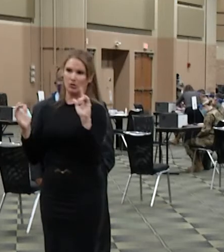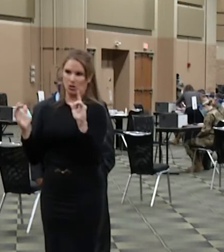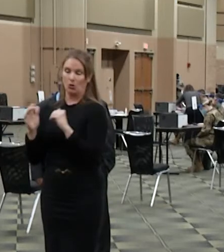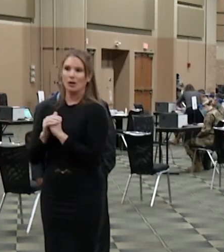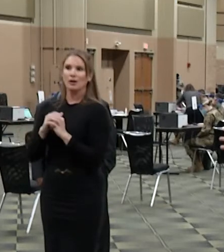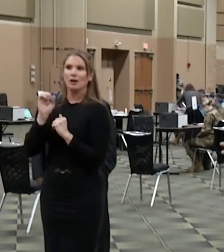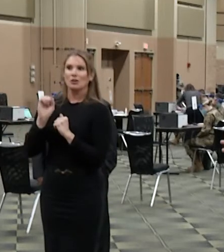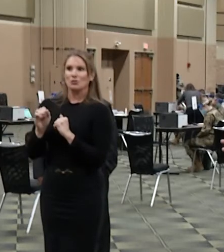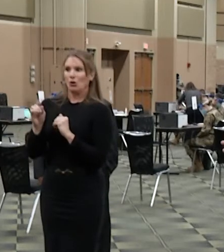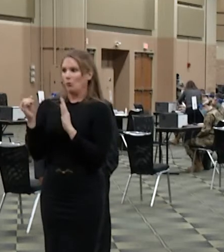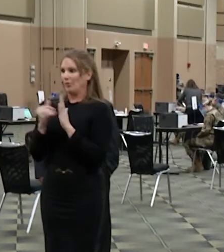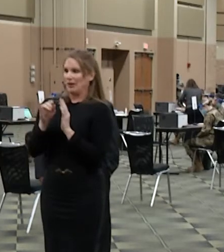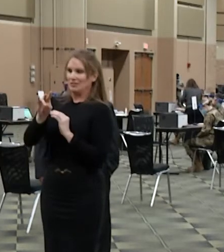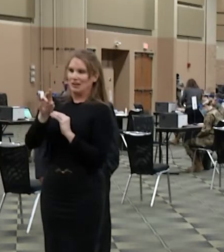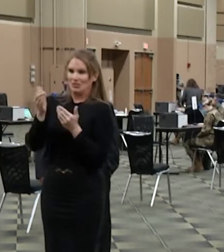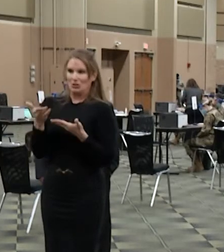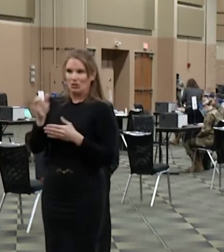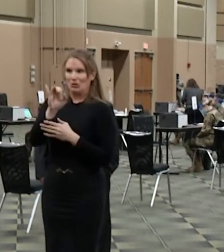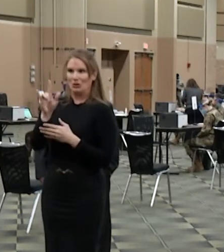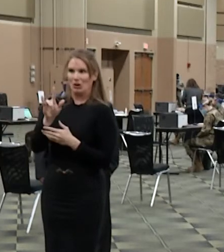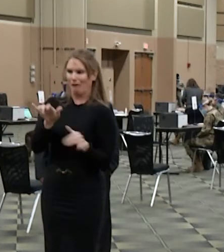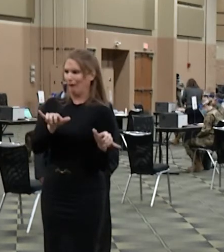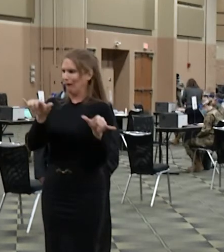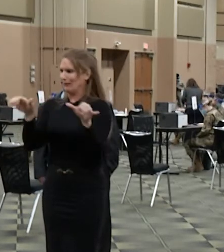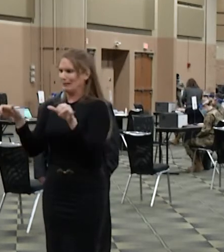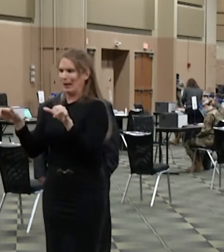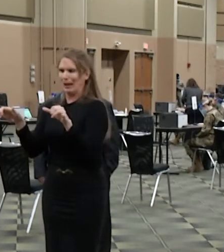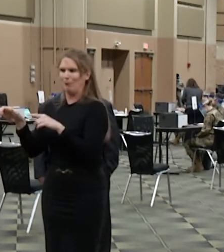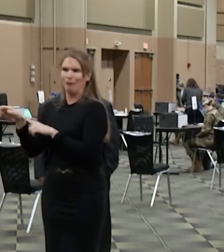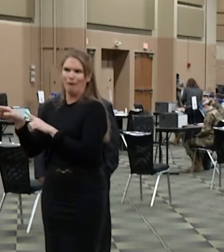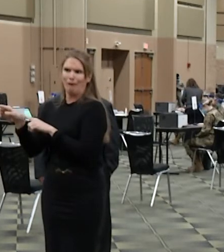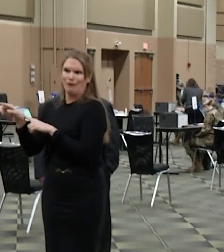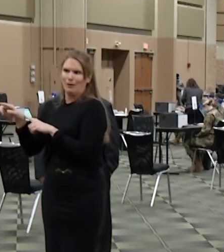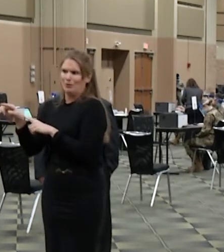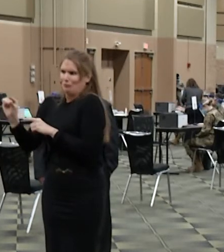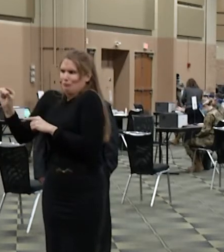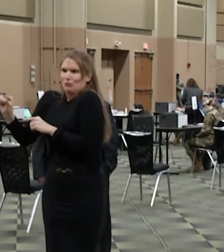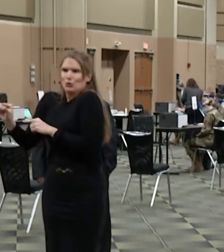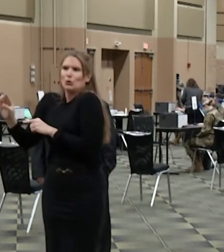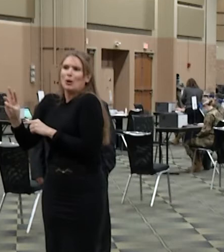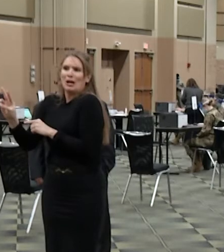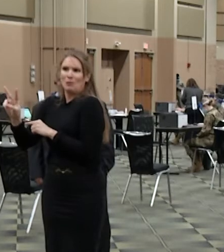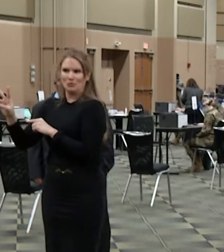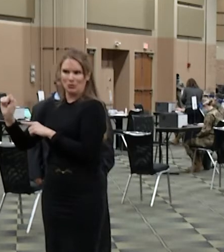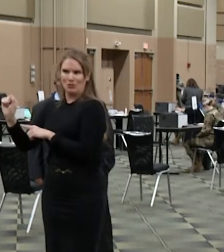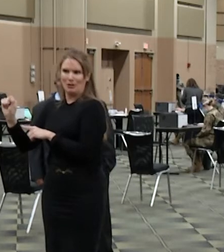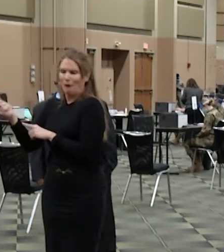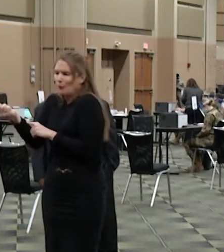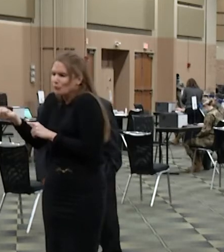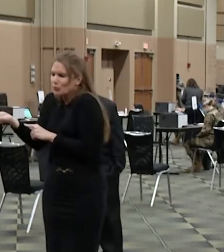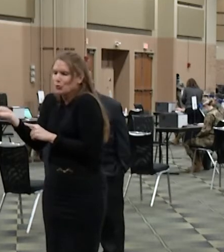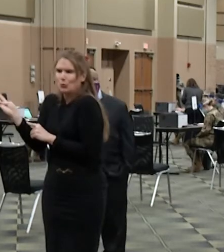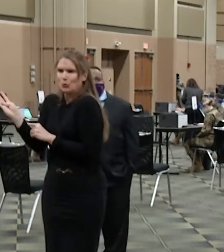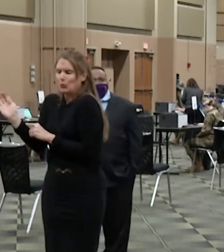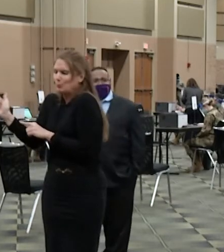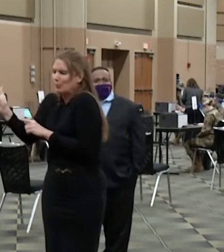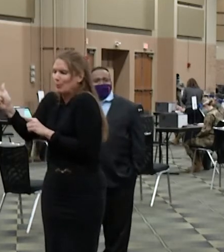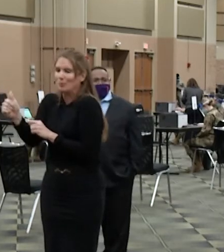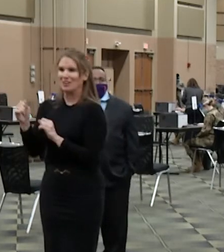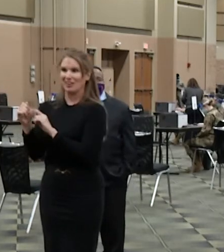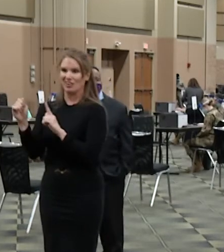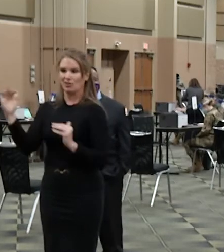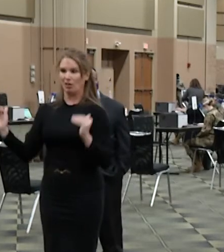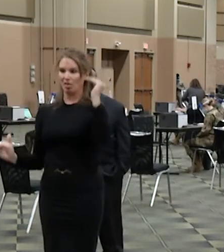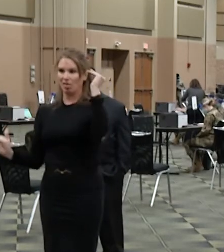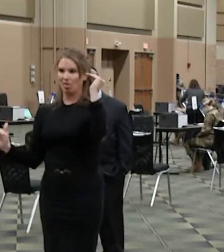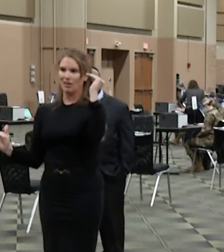the 1,700 here are equivalent somehow to the, I don't know, very few in West Virginia isn't taken